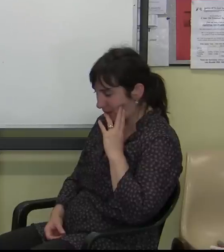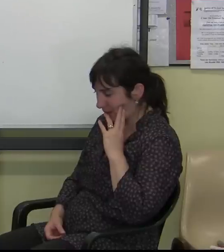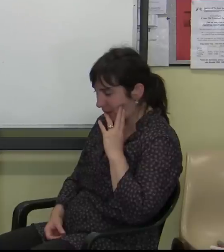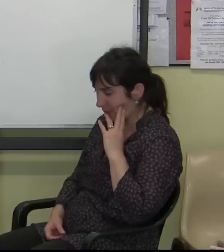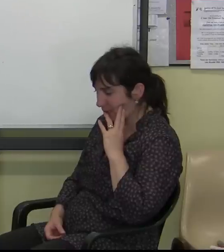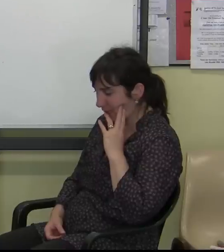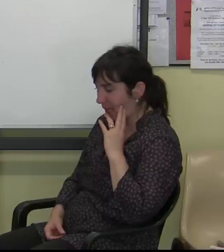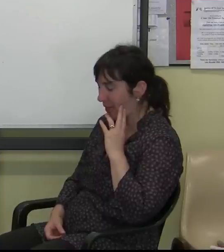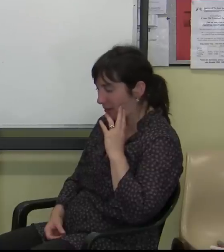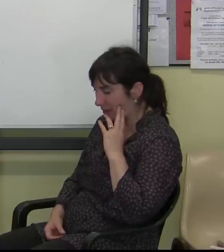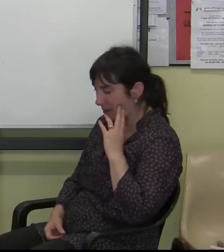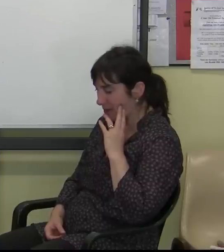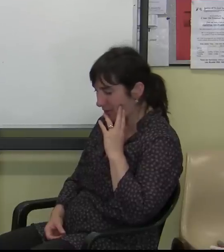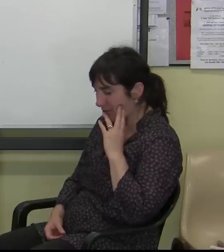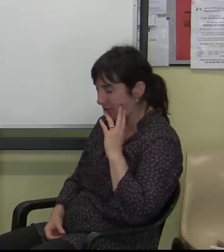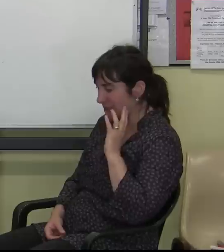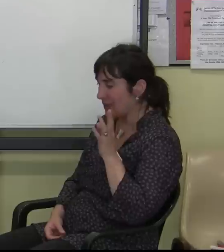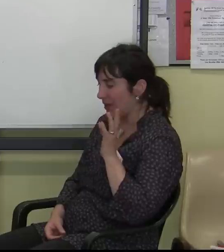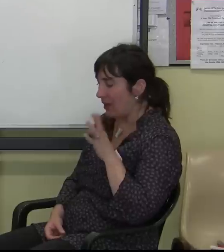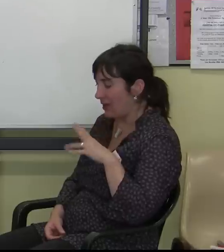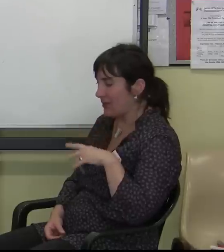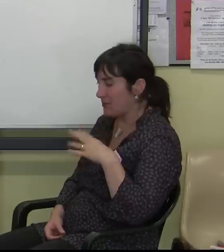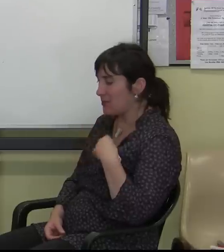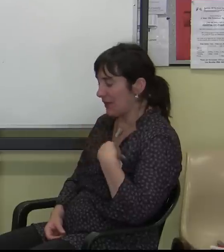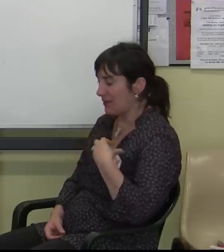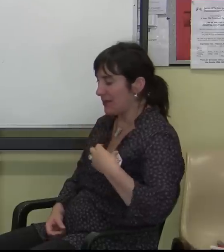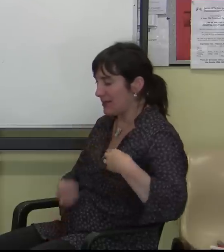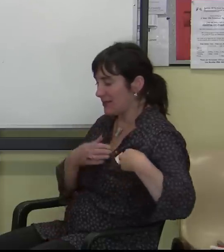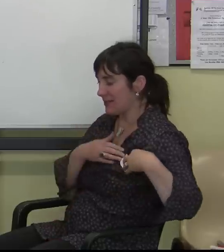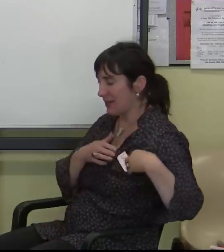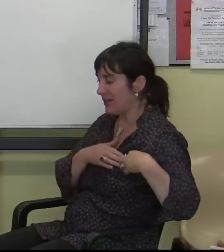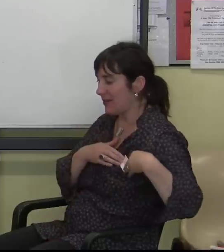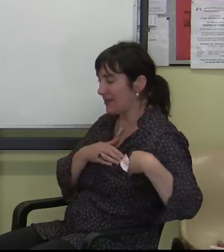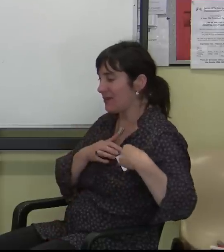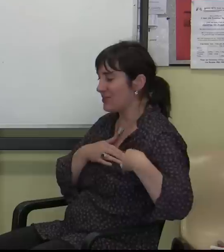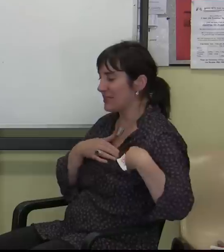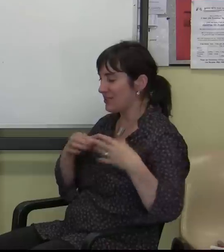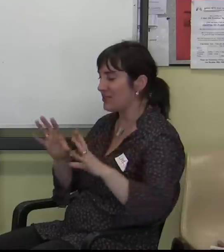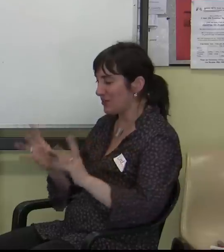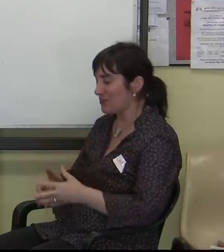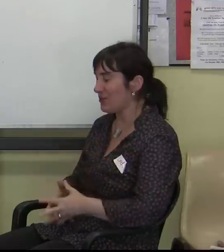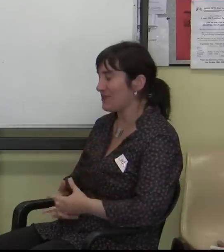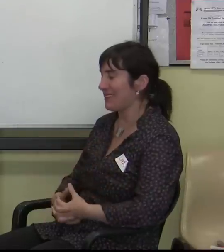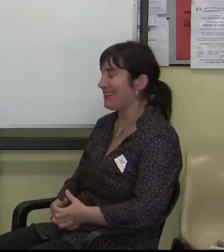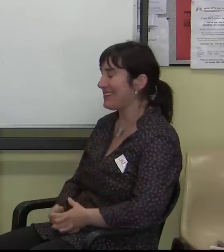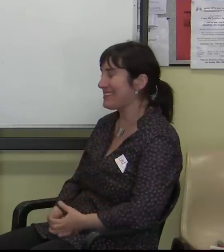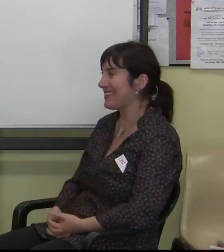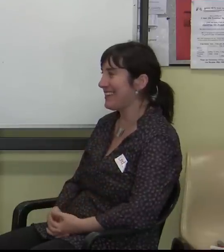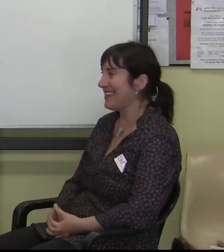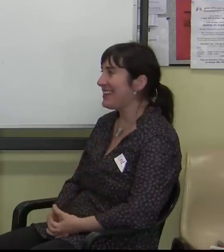I think it's okay. I think think it's just that I need to be doing other things. And I think I just need to just go and do those other things. Okay.